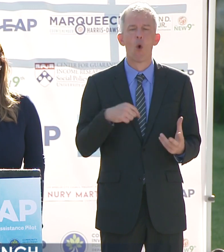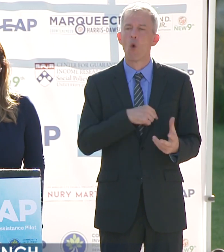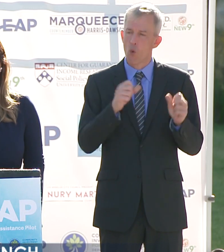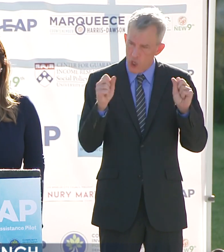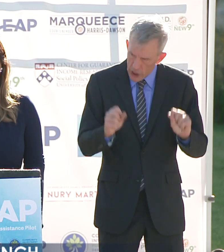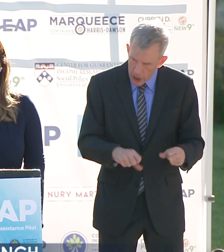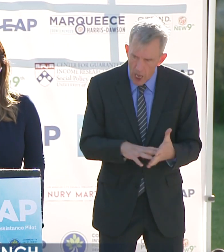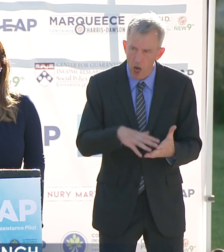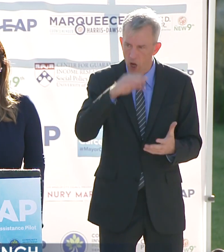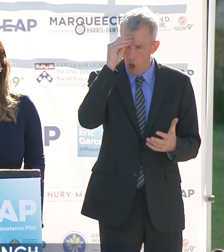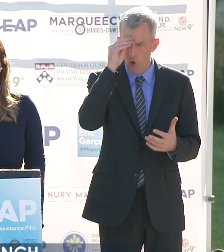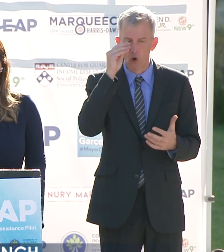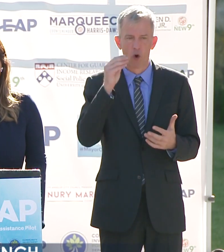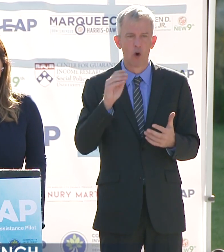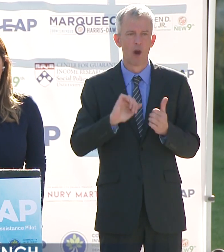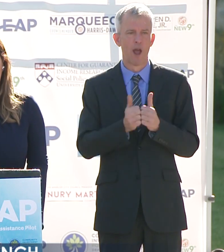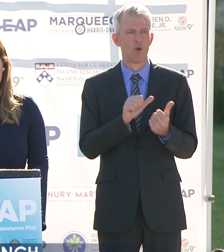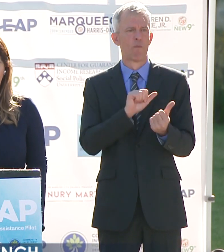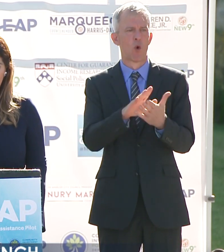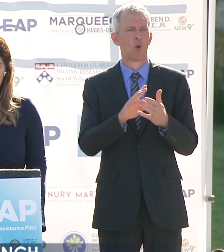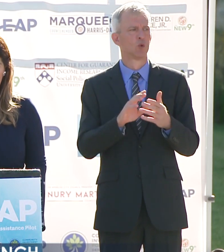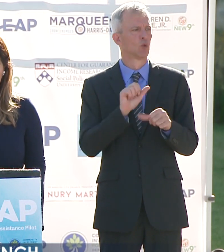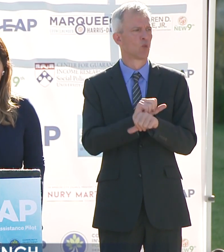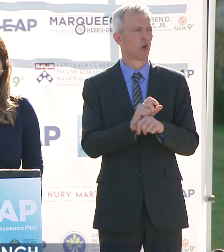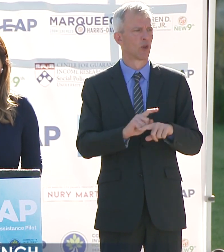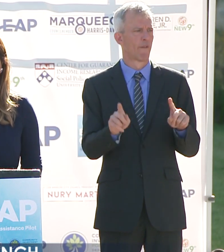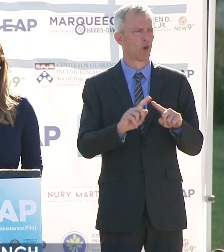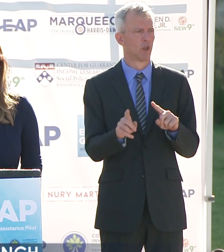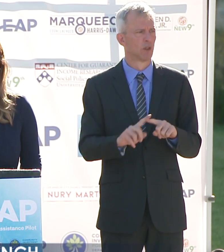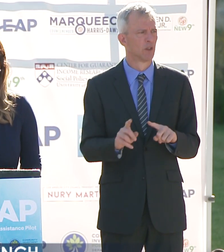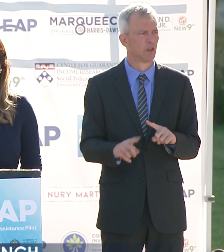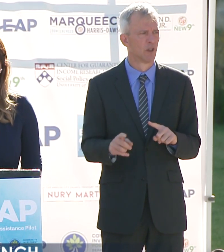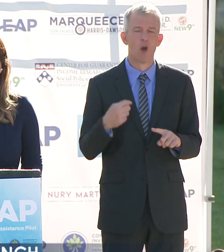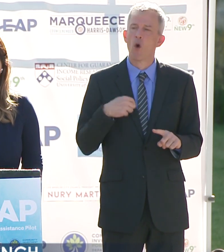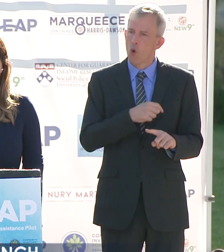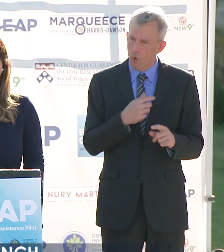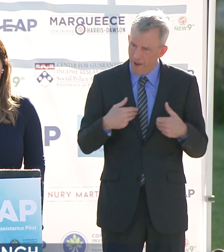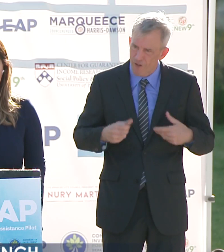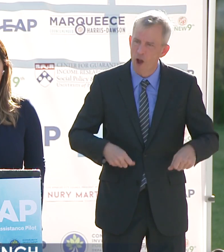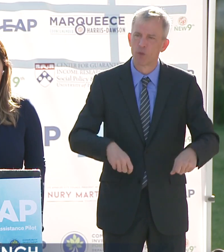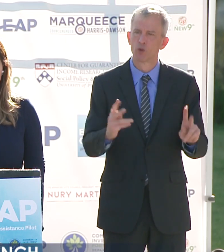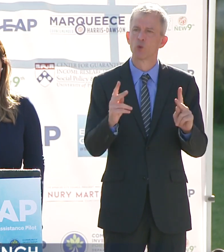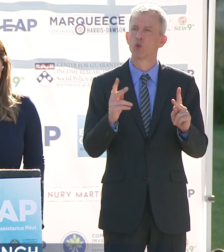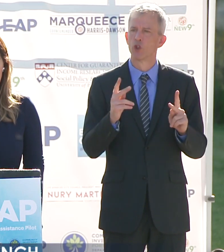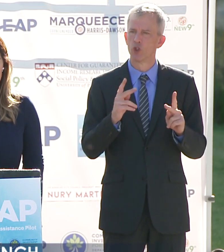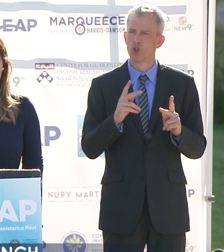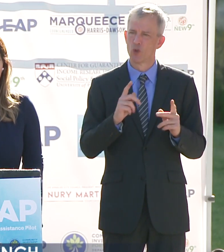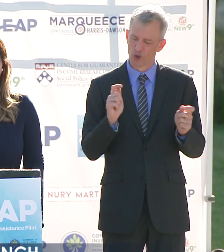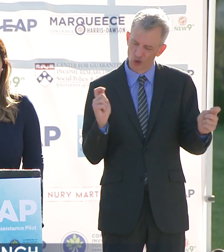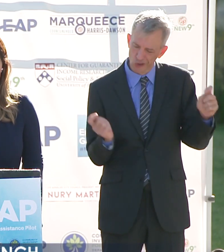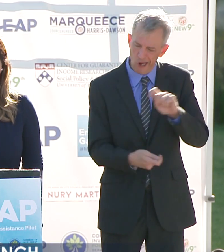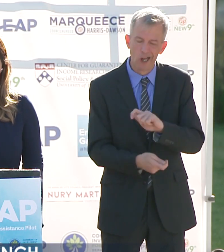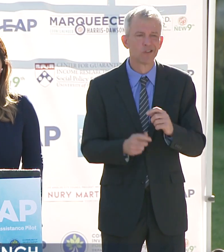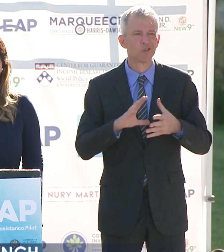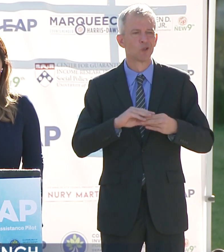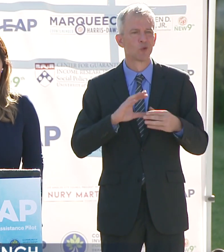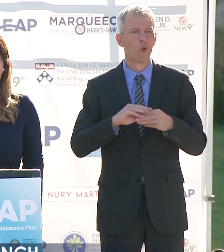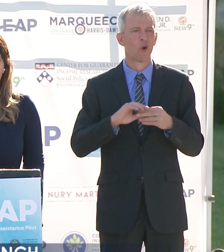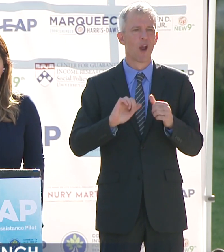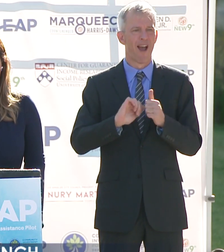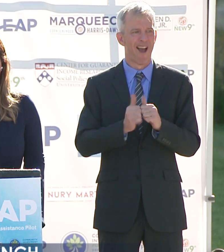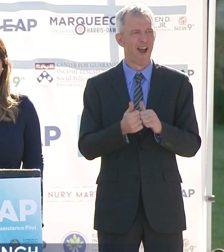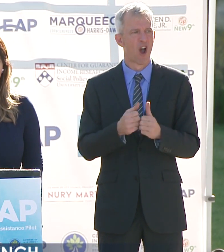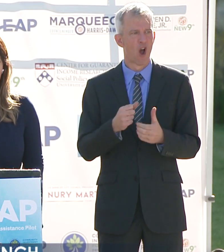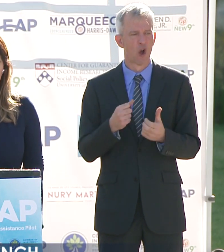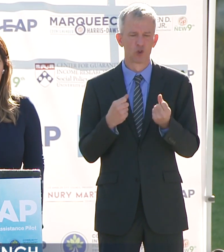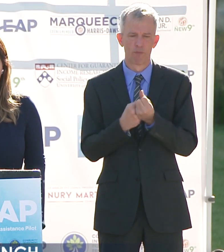approach our work differently. We have the opportunity to change the narrative around how supportive services